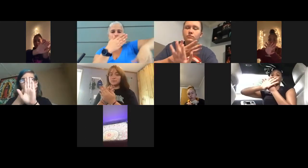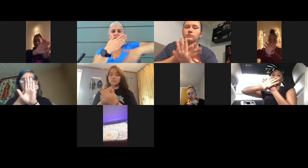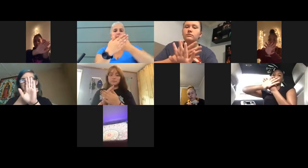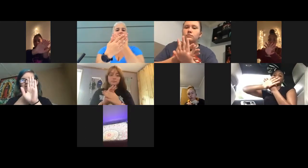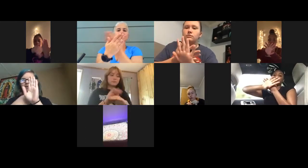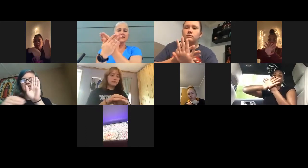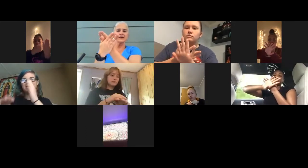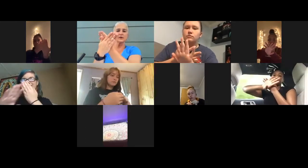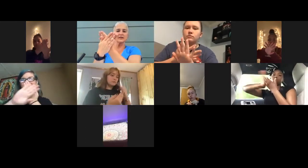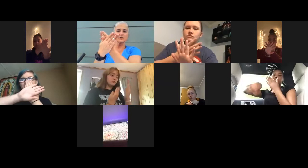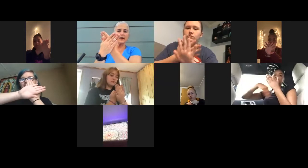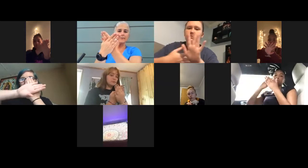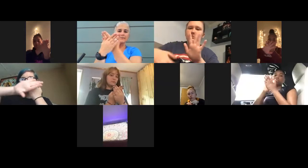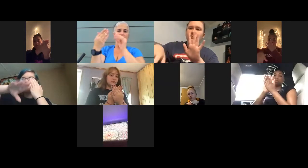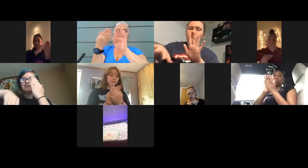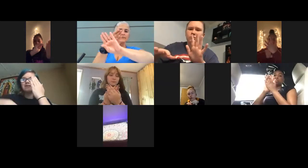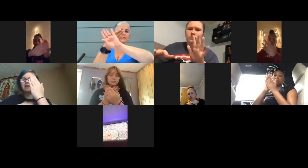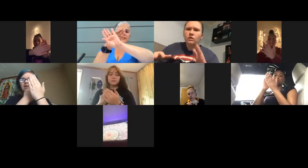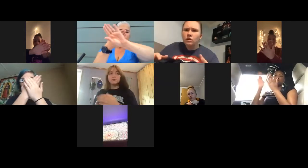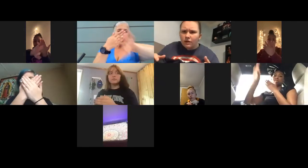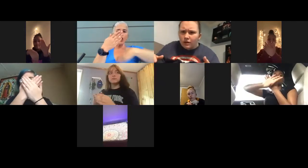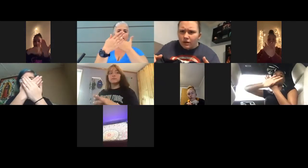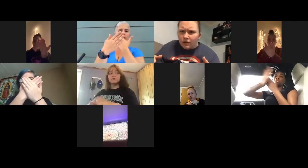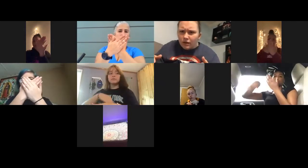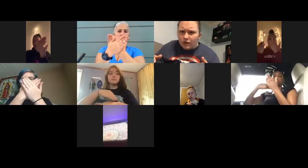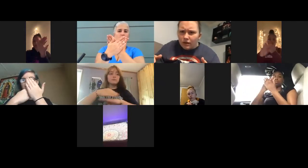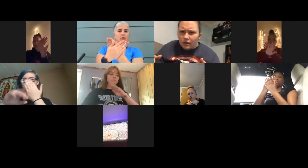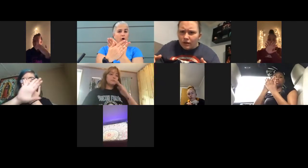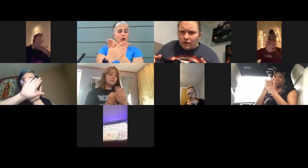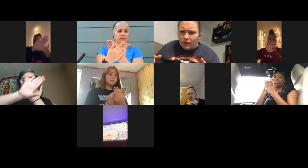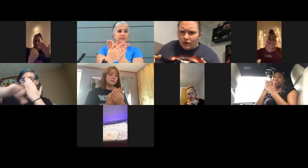kind of scoop it up and do it this way. All,